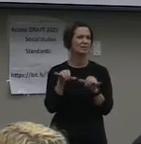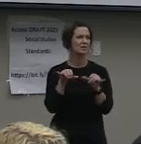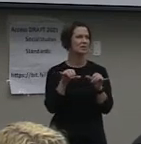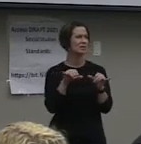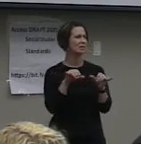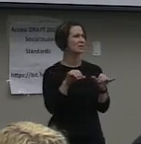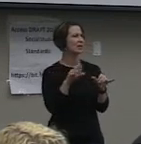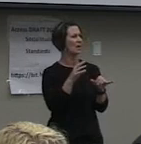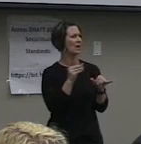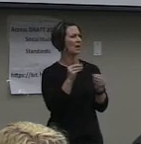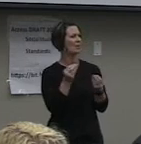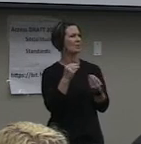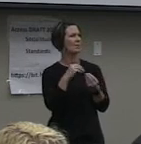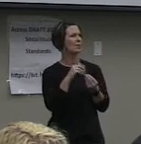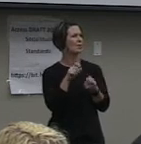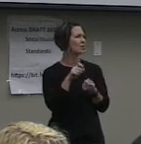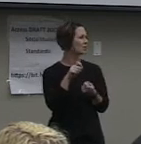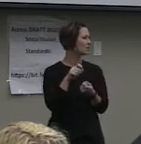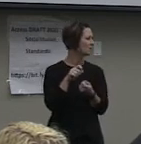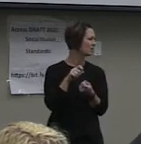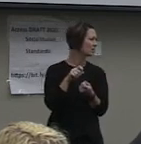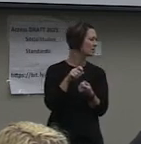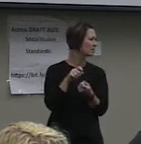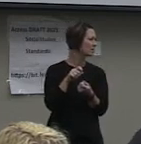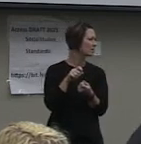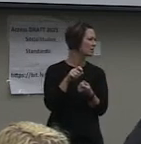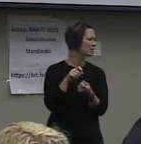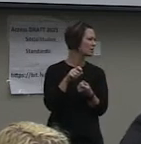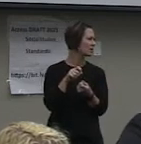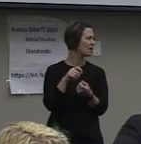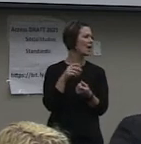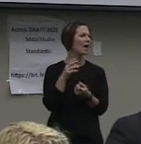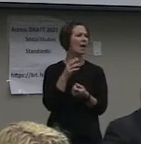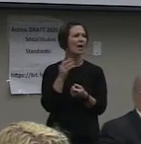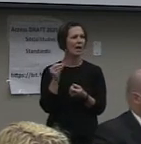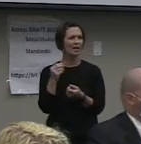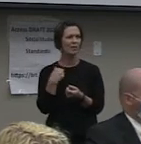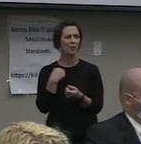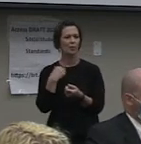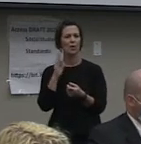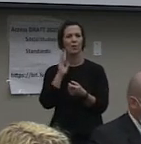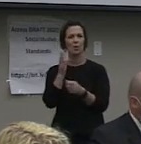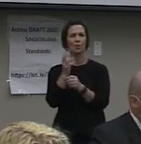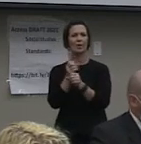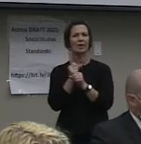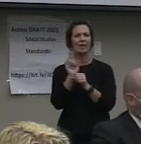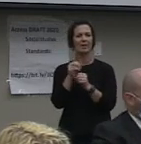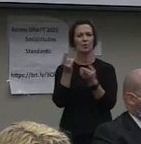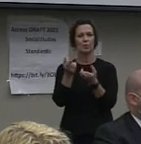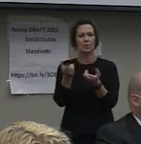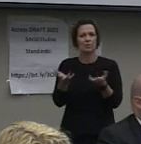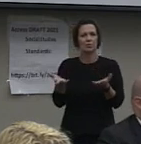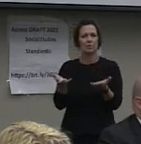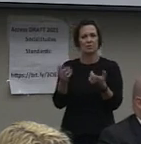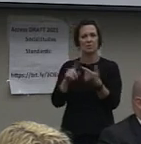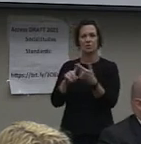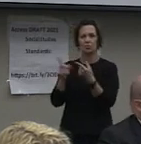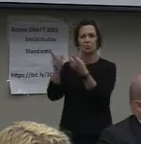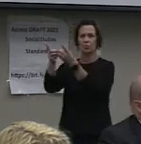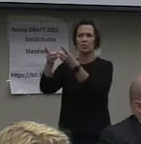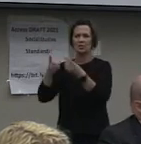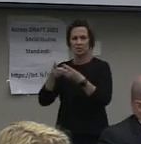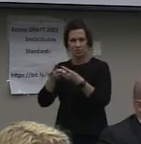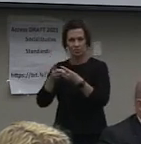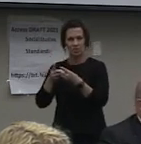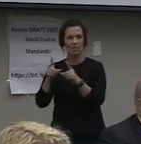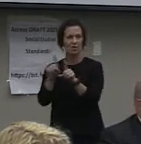Transition, and we'll provide an opportunity for you to learn about the new standards. Perfect, thank you. Yeah, and more specifically, my team's going to be working really closely to get resources out to district that only talk about the learning year before they implemented,